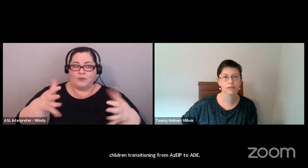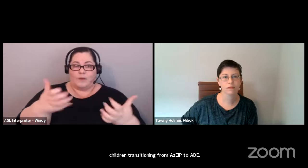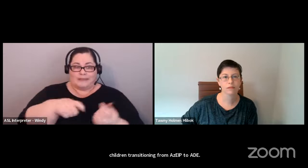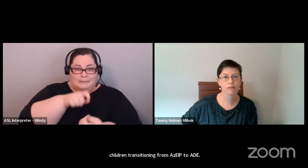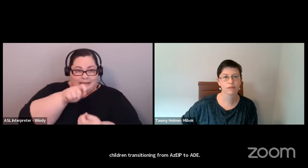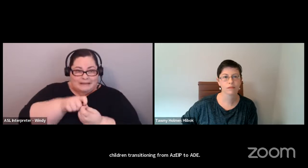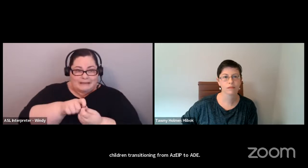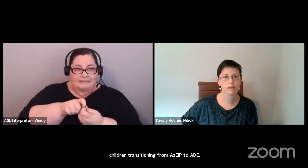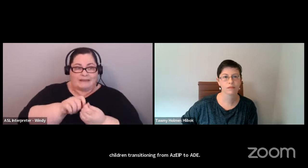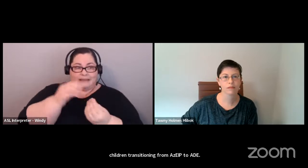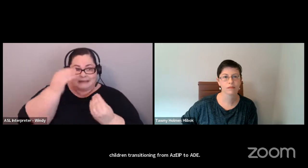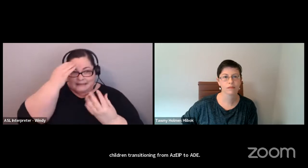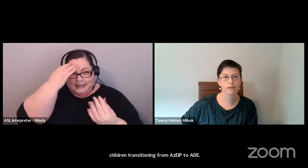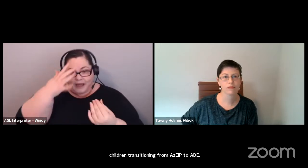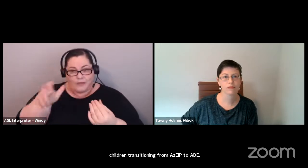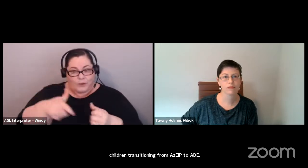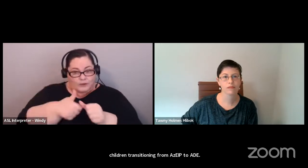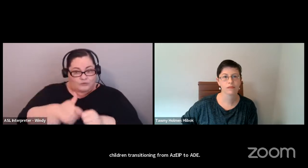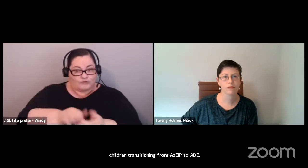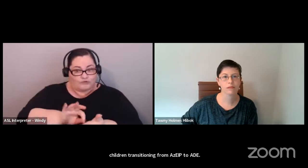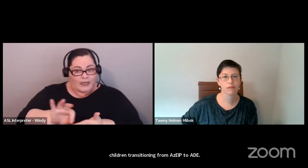to track.